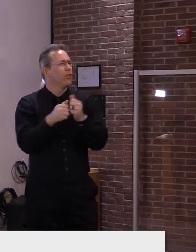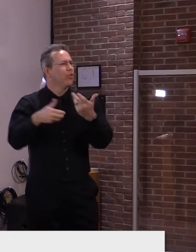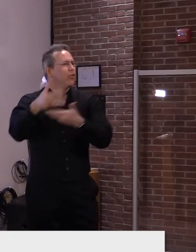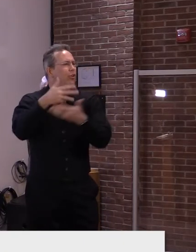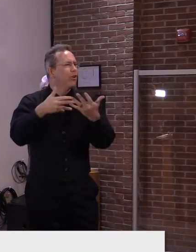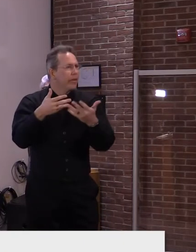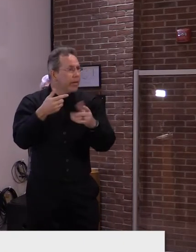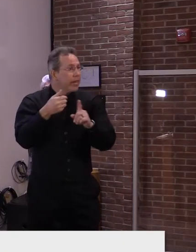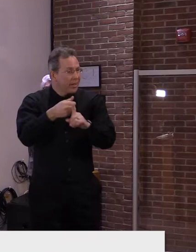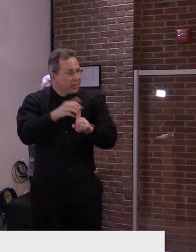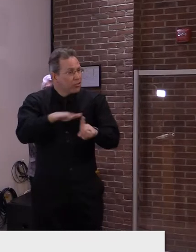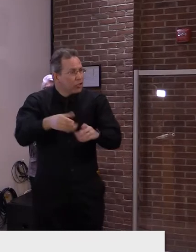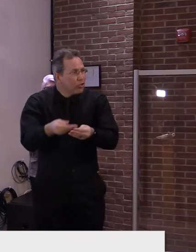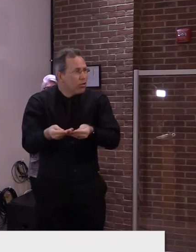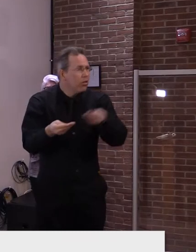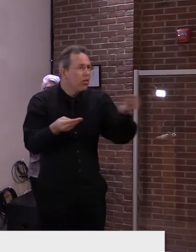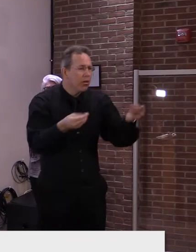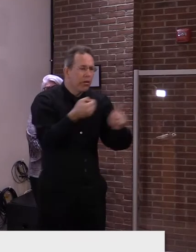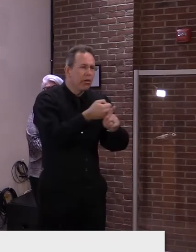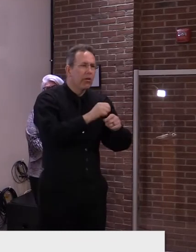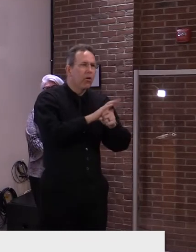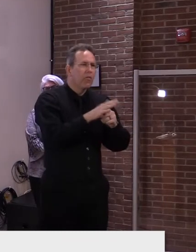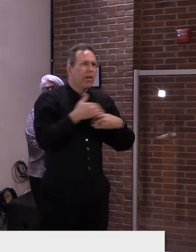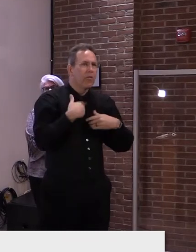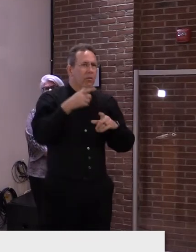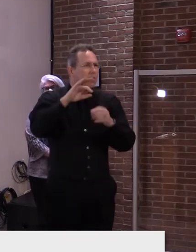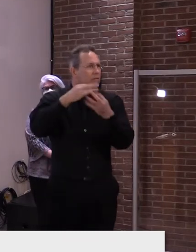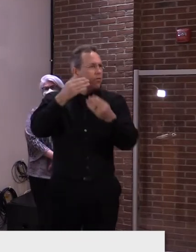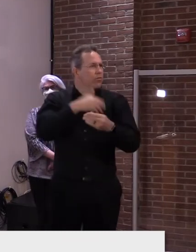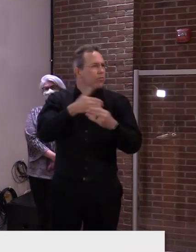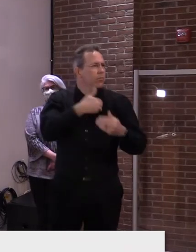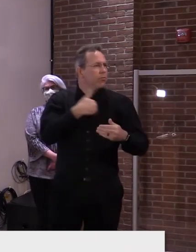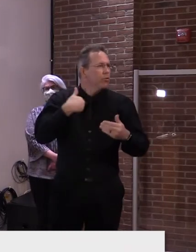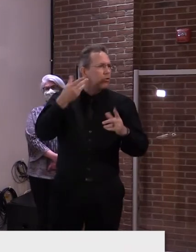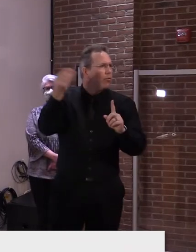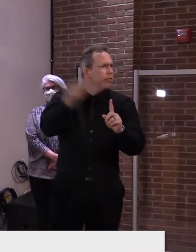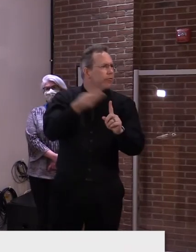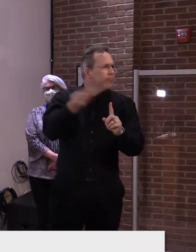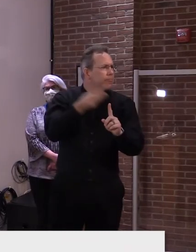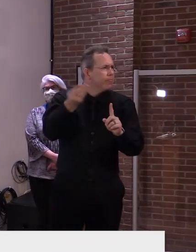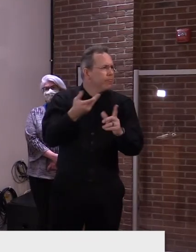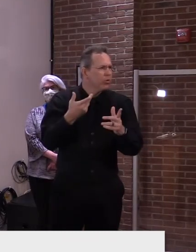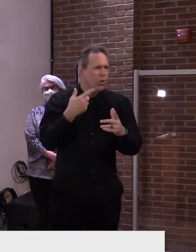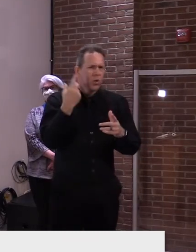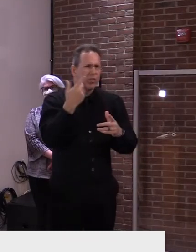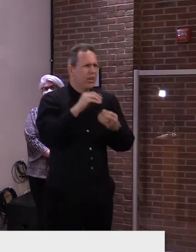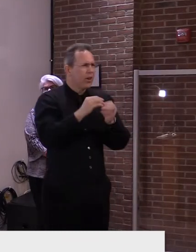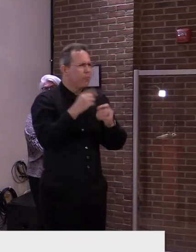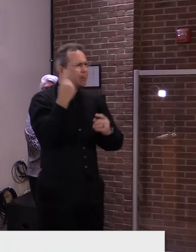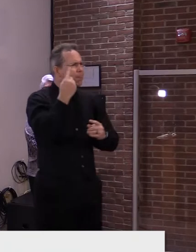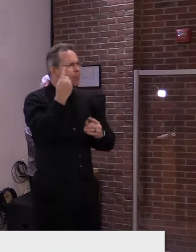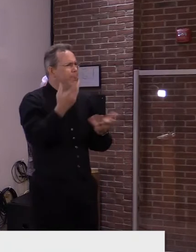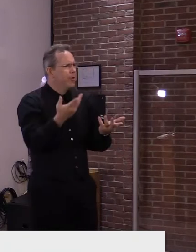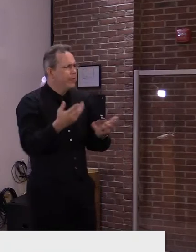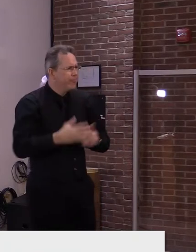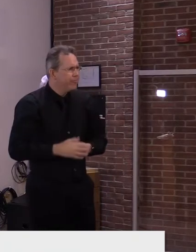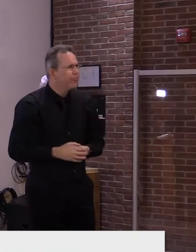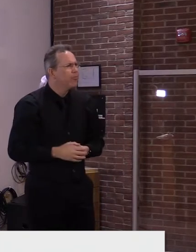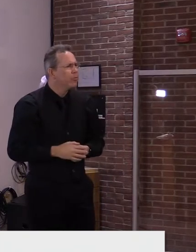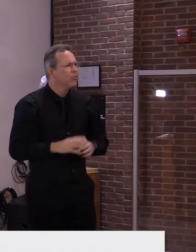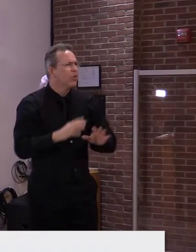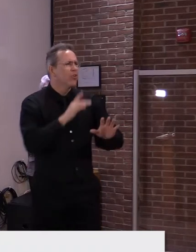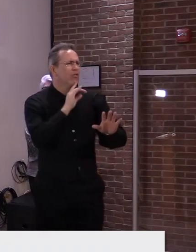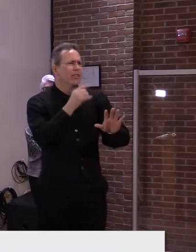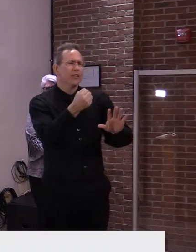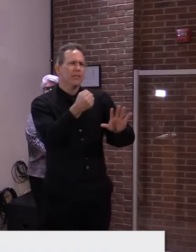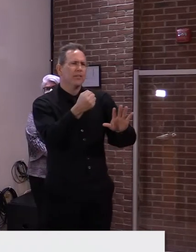probably increased our rate. That's all I can say right now, because I'm going to have to really look at the number you